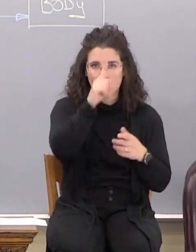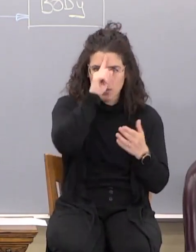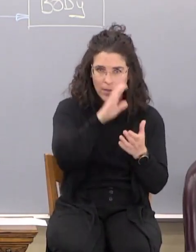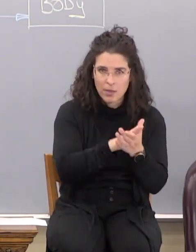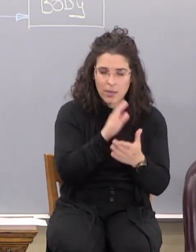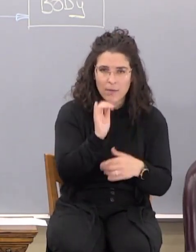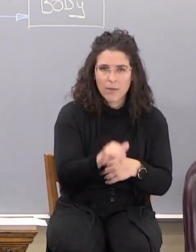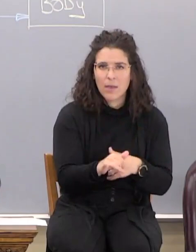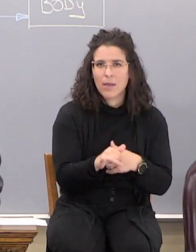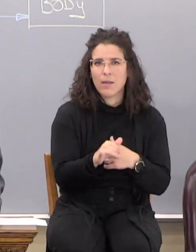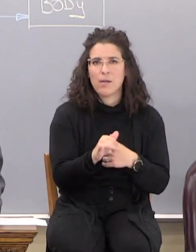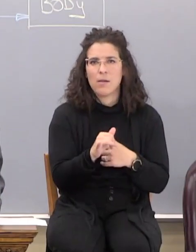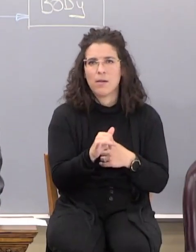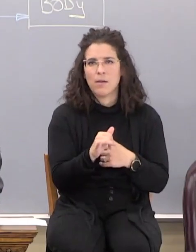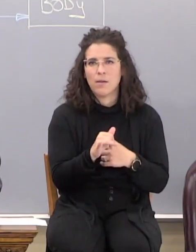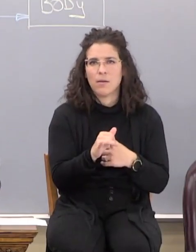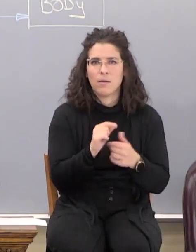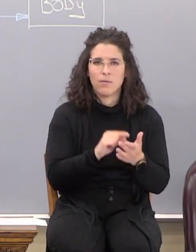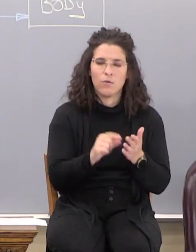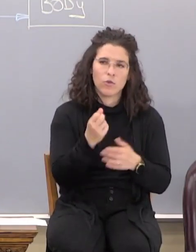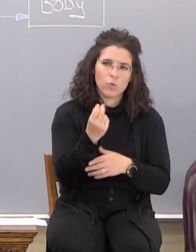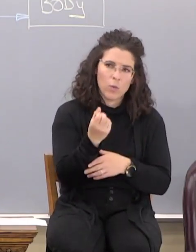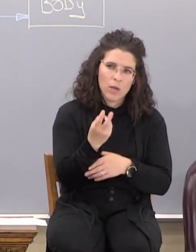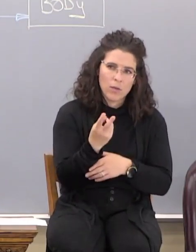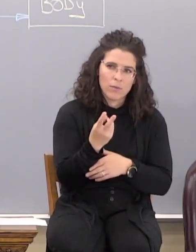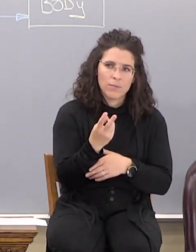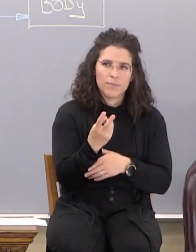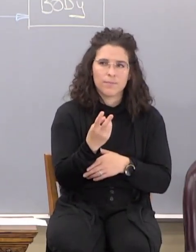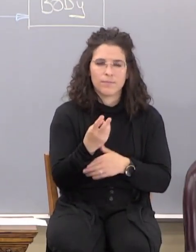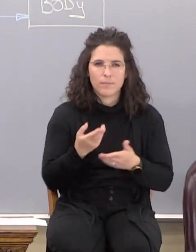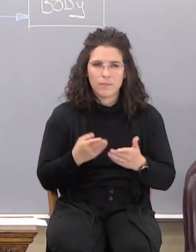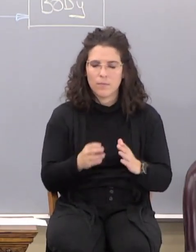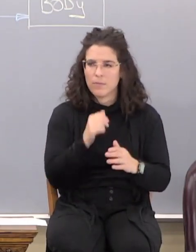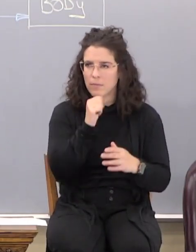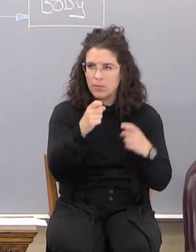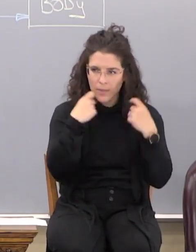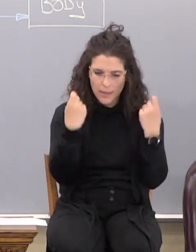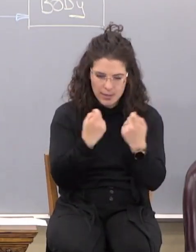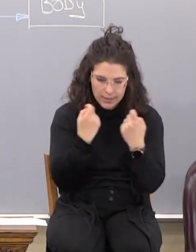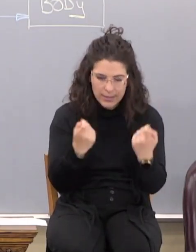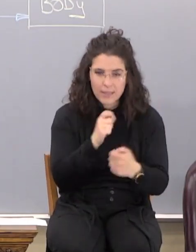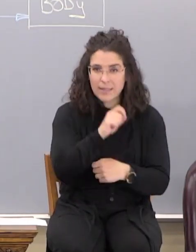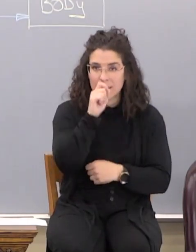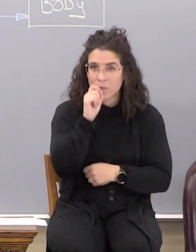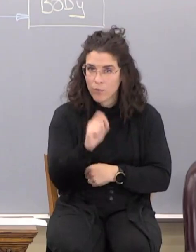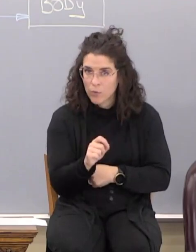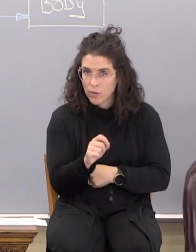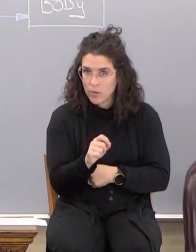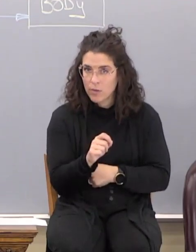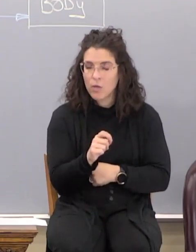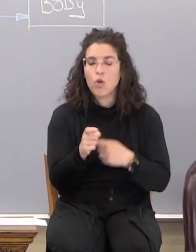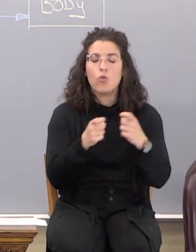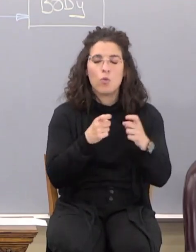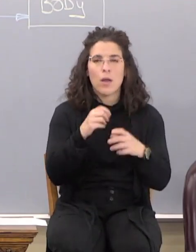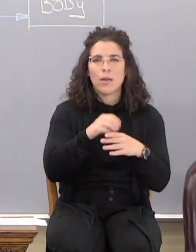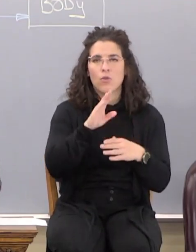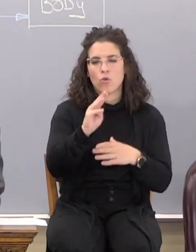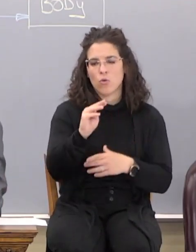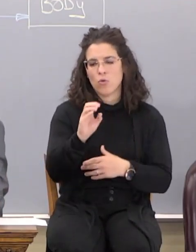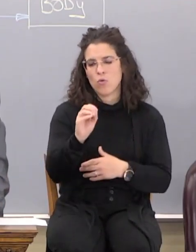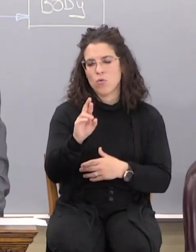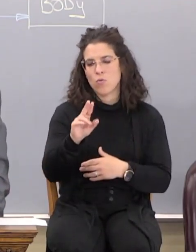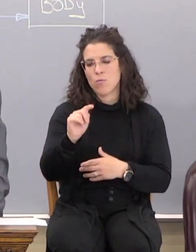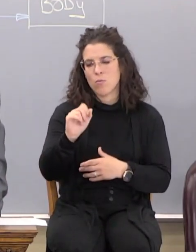that, verse number 12, let not sin therefore reign in your mortal